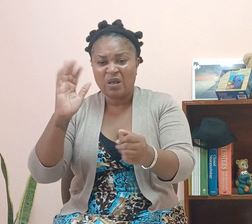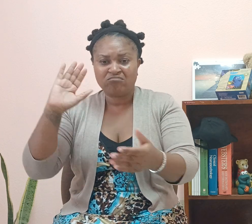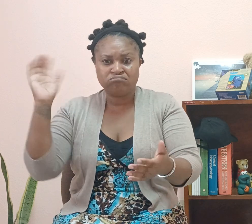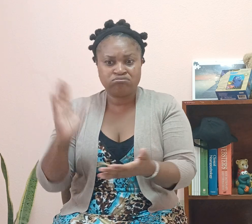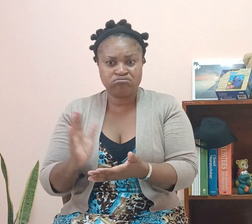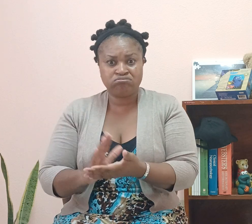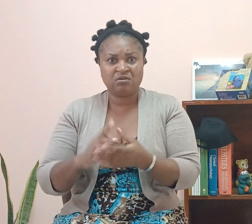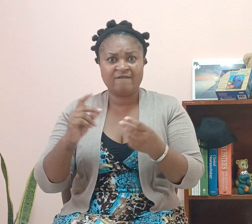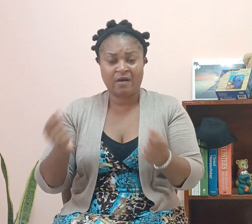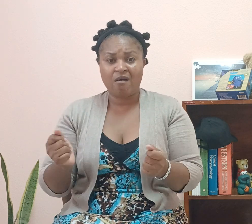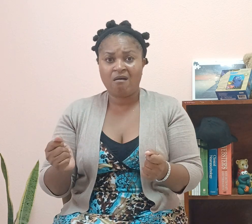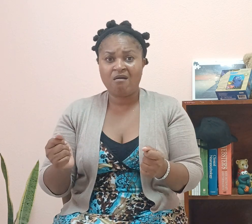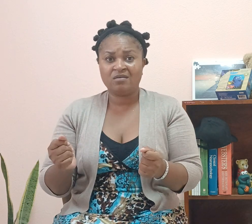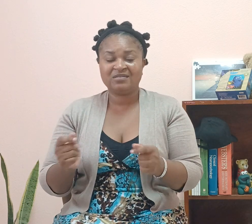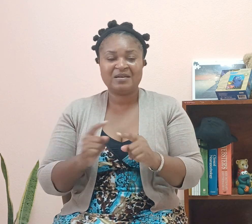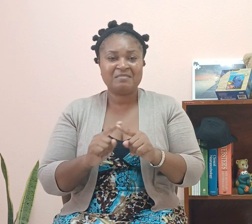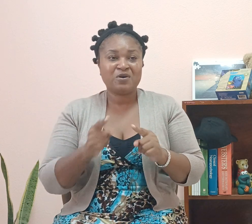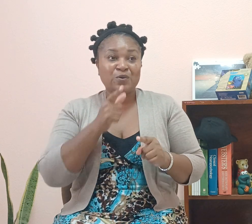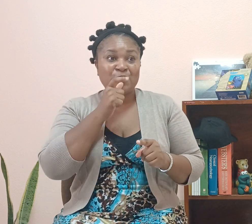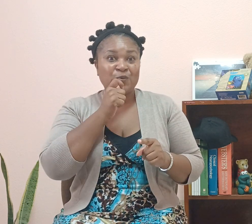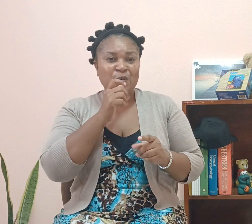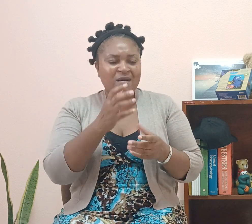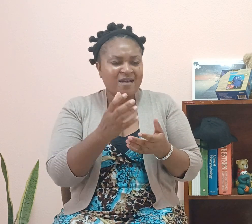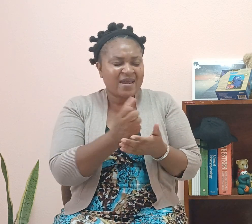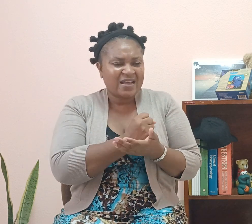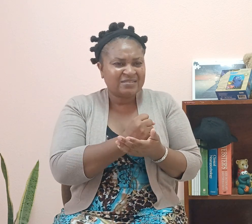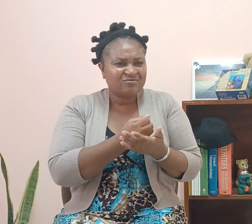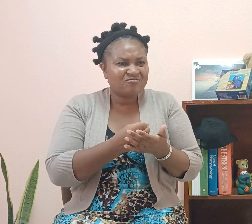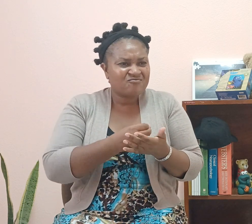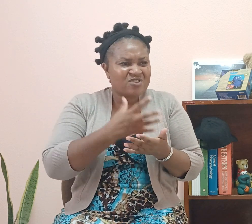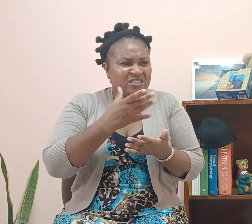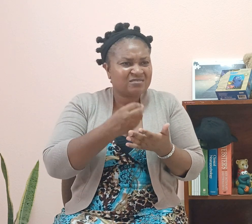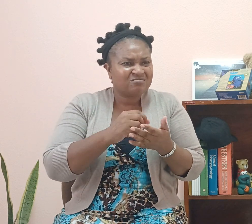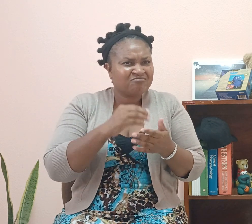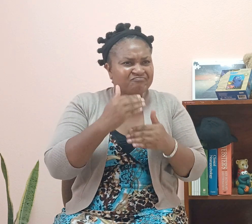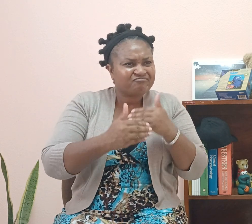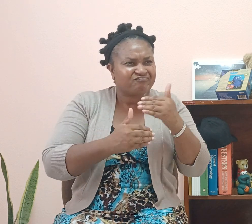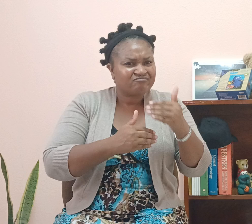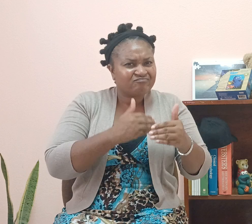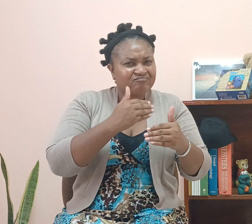but those who acquire them gradually become wealthy.